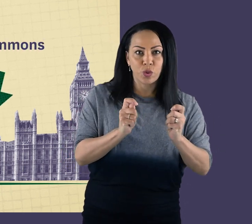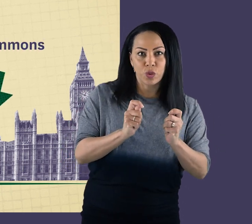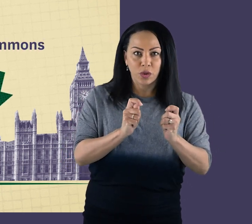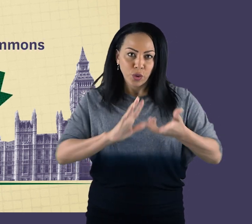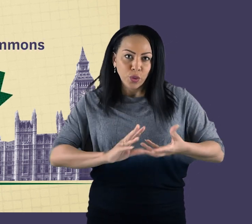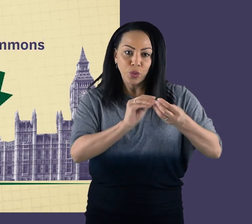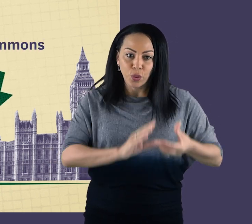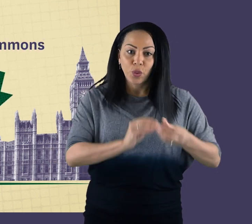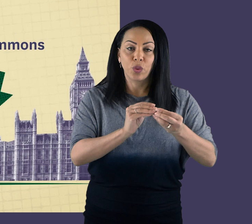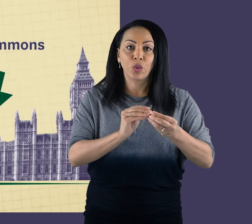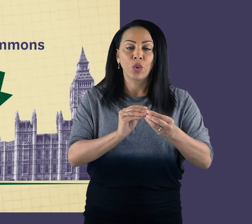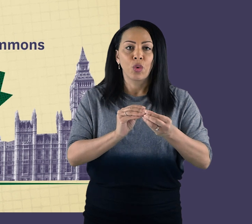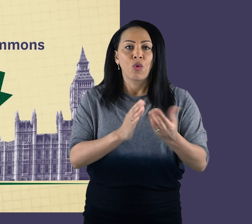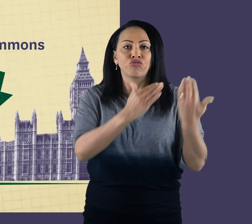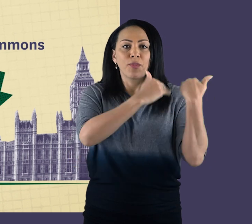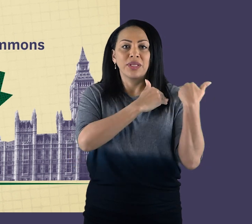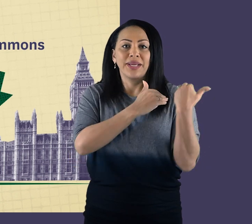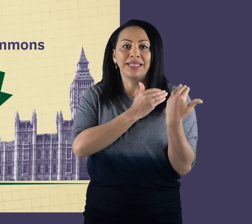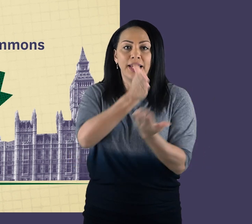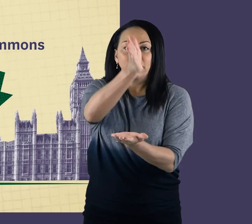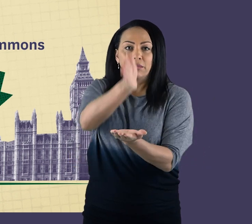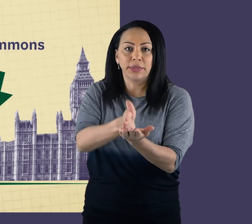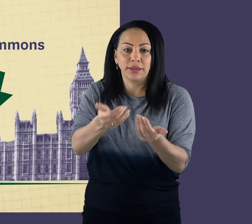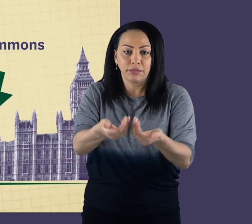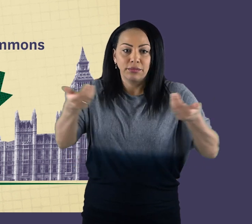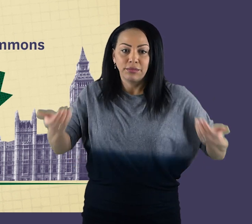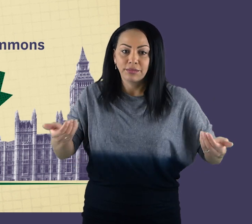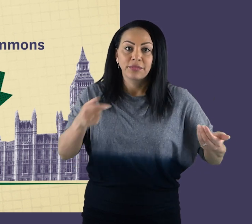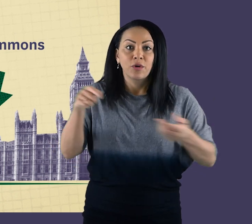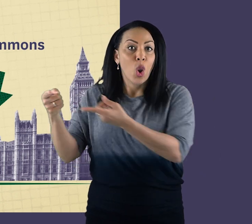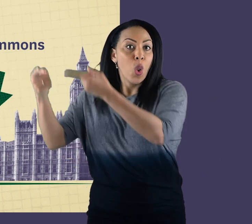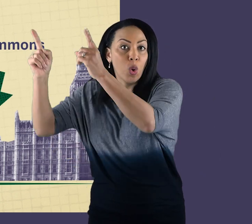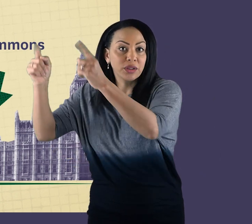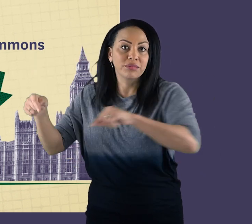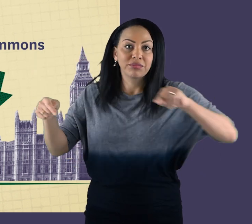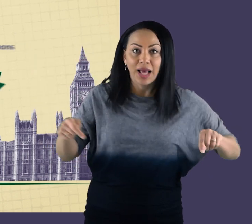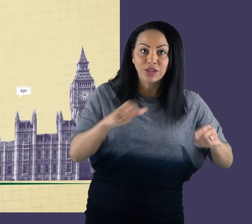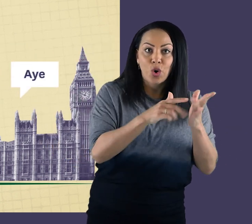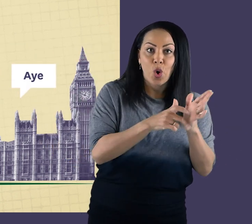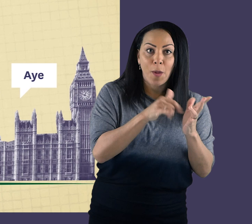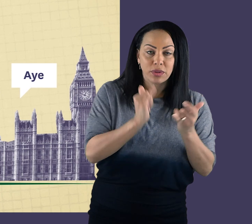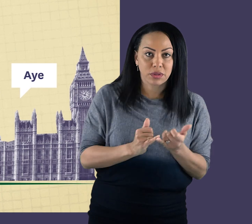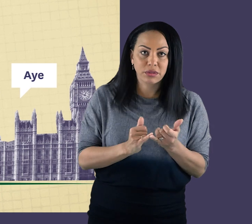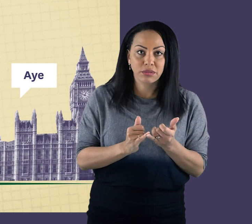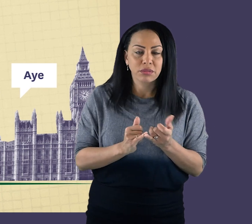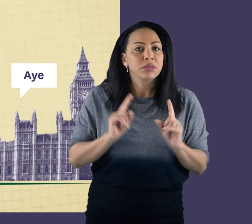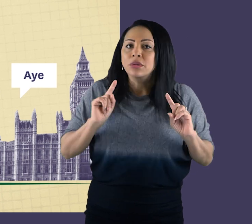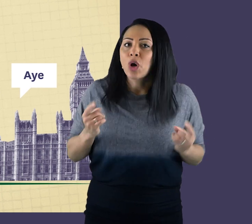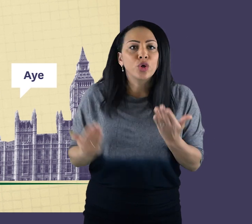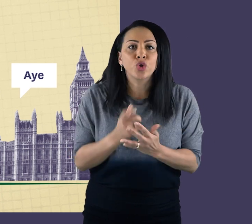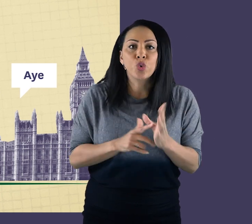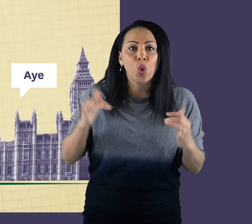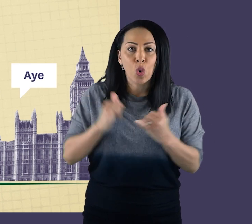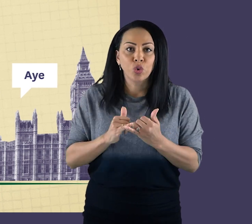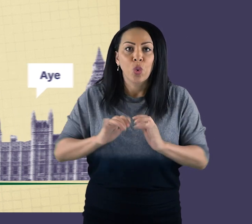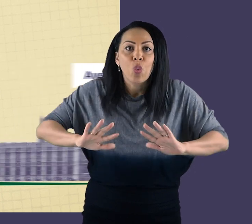House of Lords share this responsibility. The government cannot make new laws or raise new taxes without Parliament's